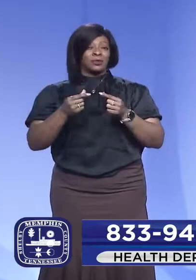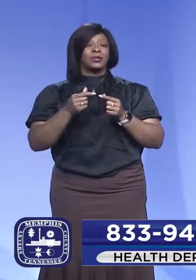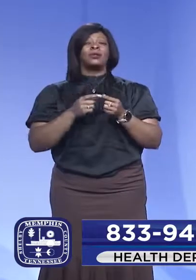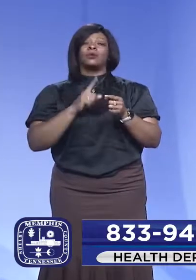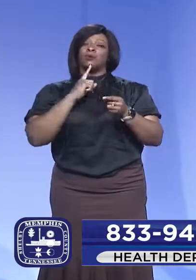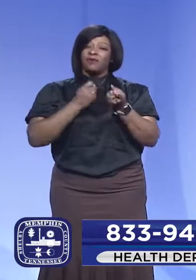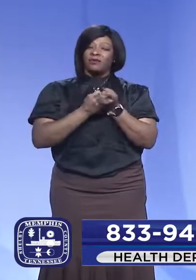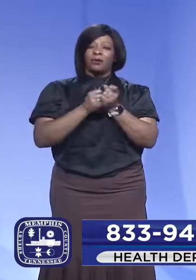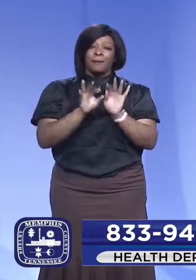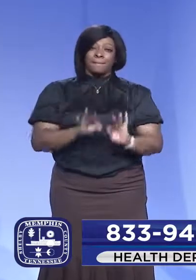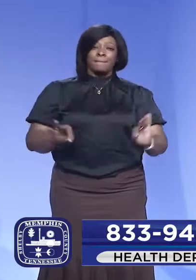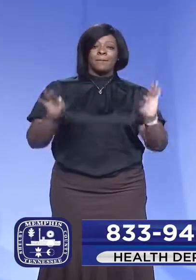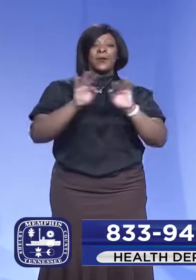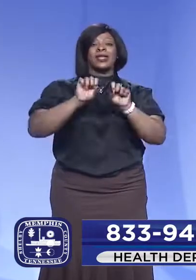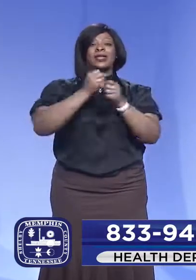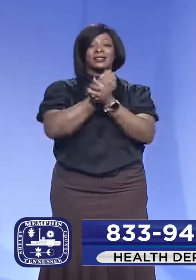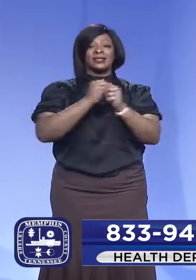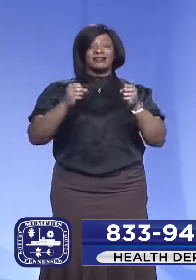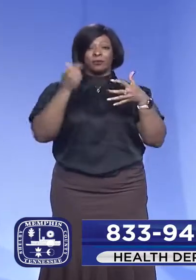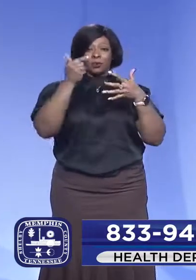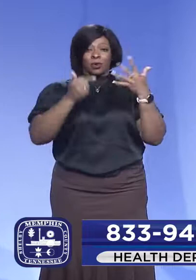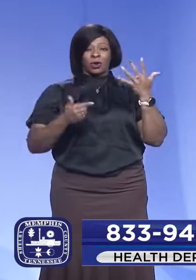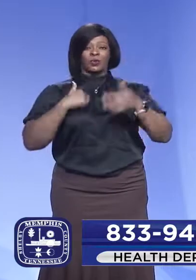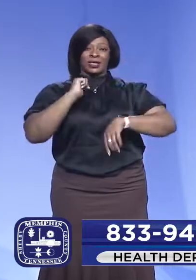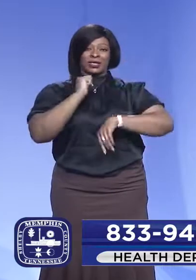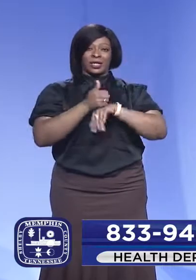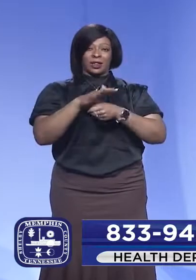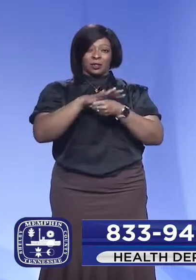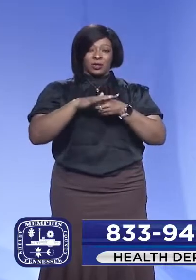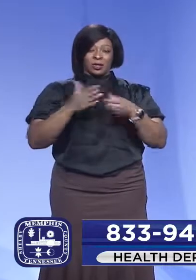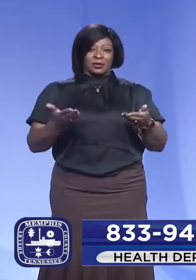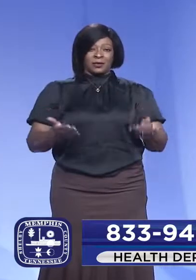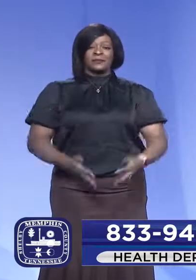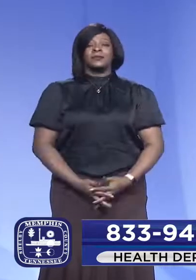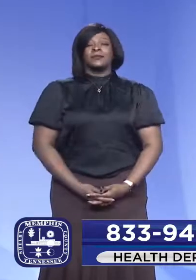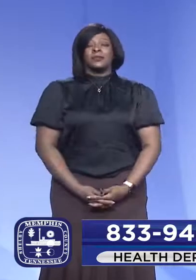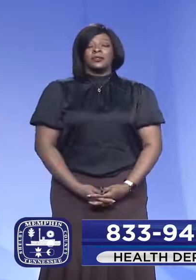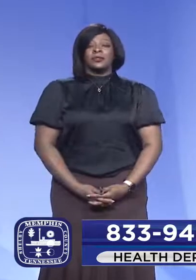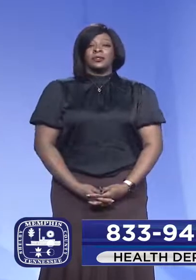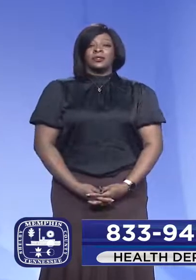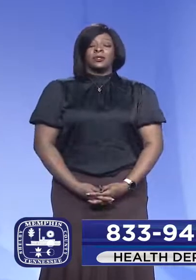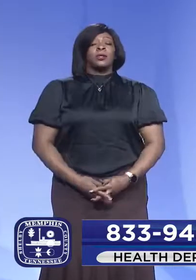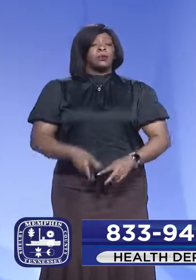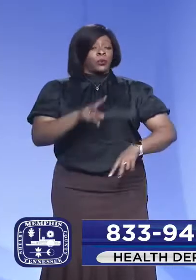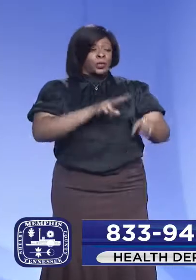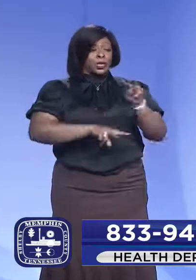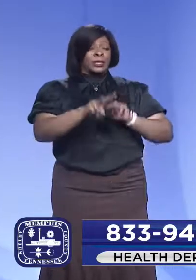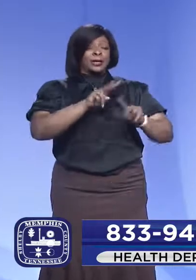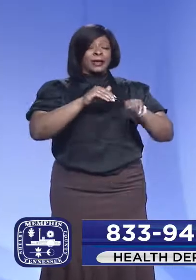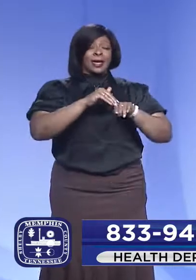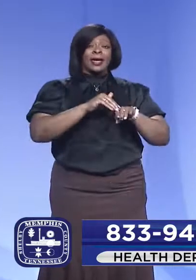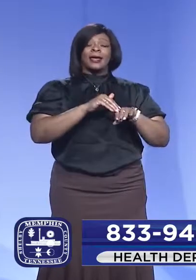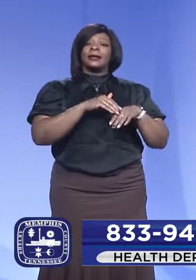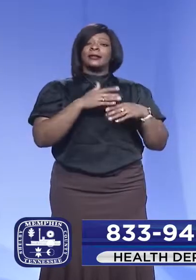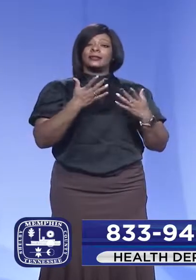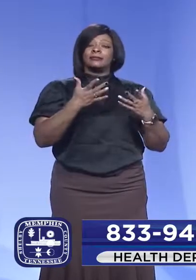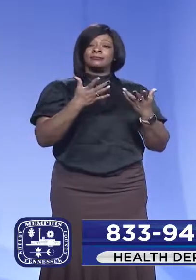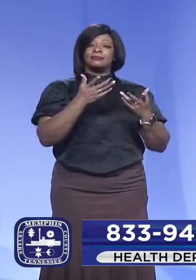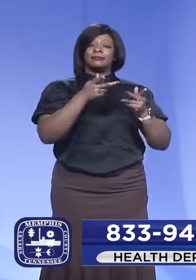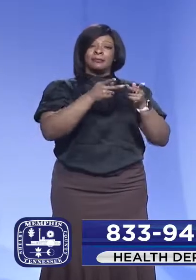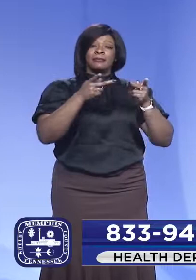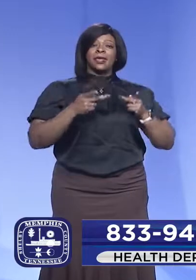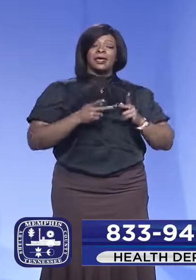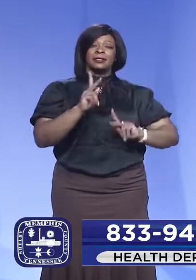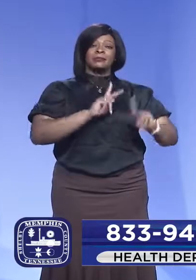importance of all the safety protocols that we have in place locally. And then when we look at the places that individuals